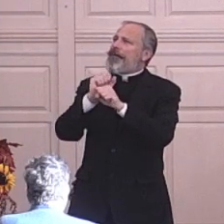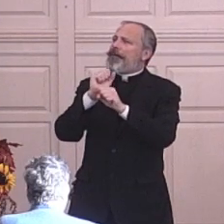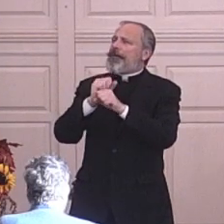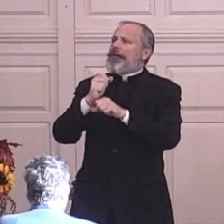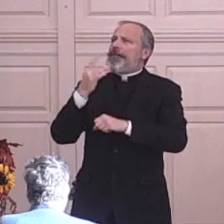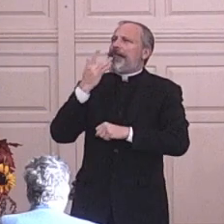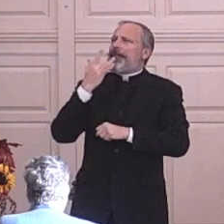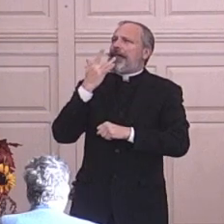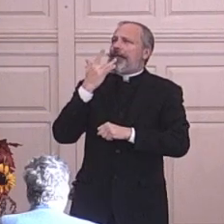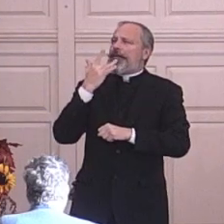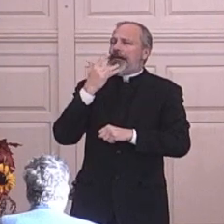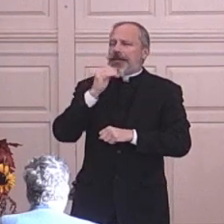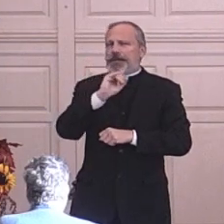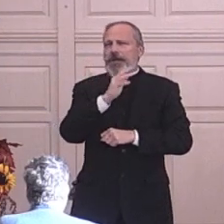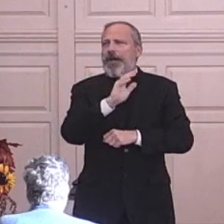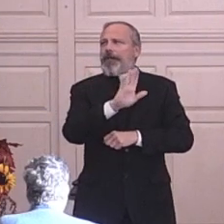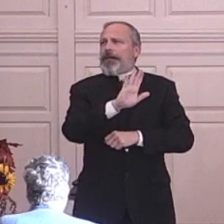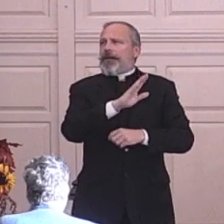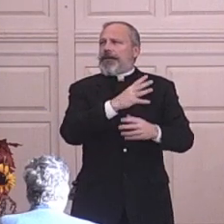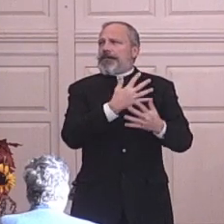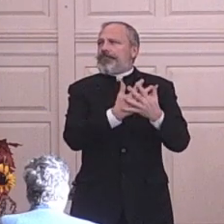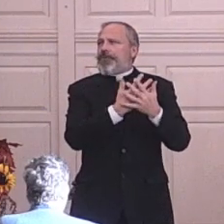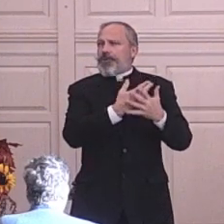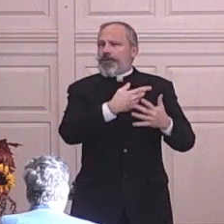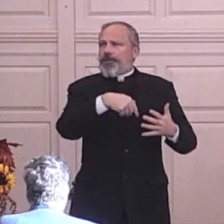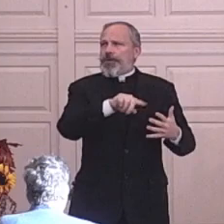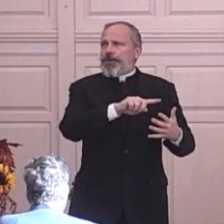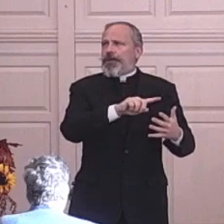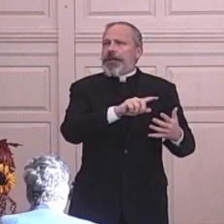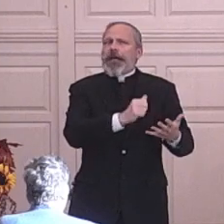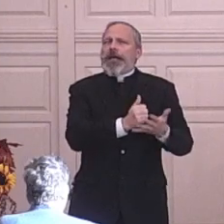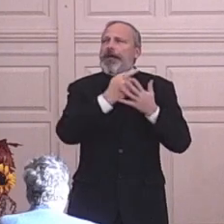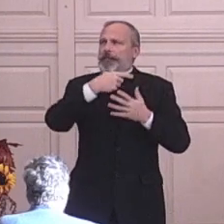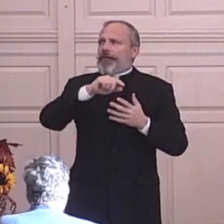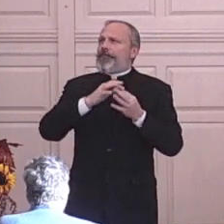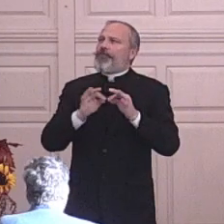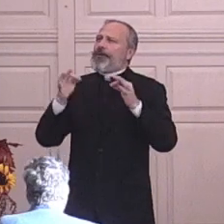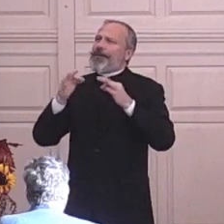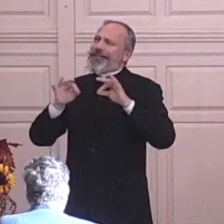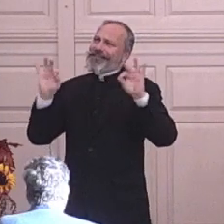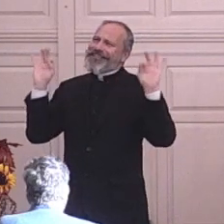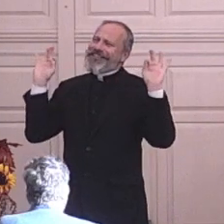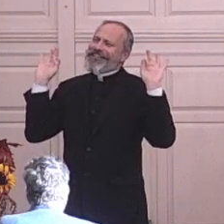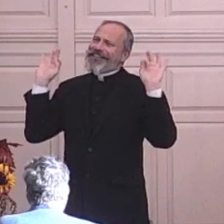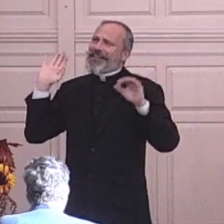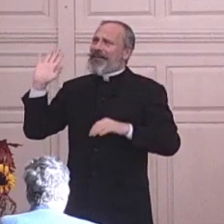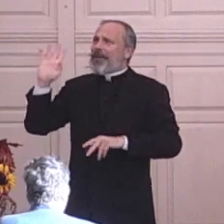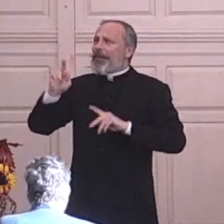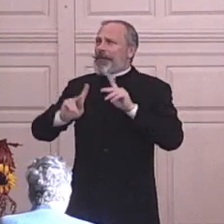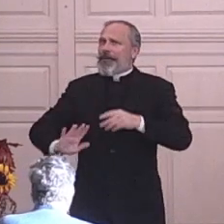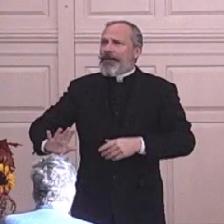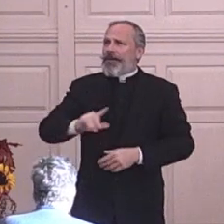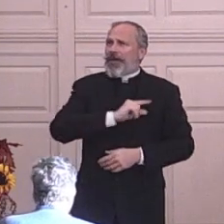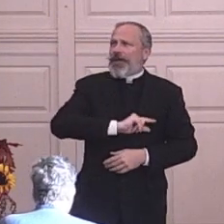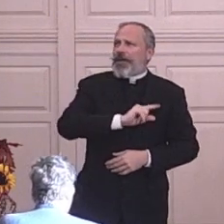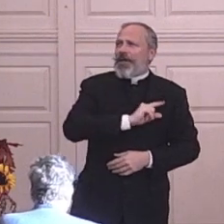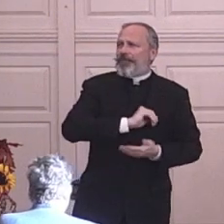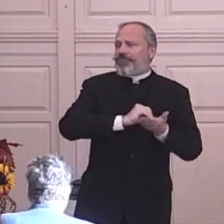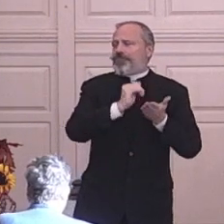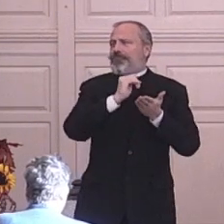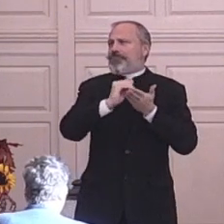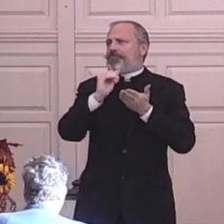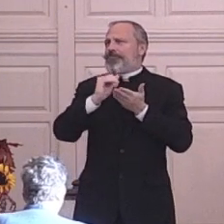captives of Jacob. You forgave the guilt of your people